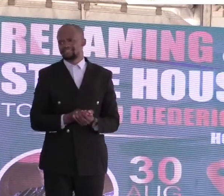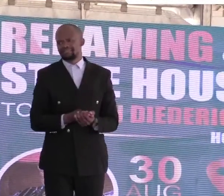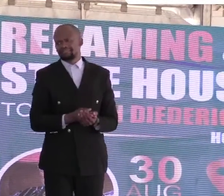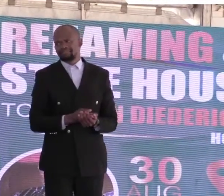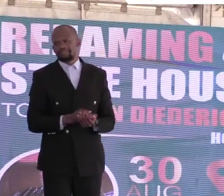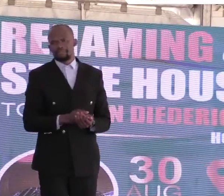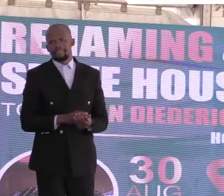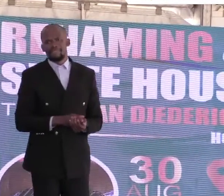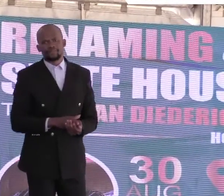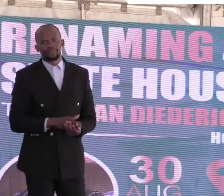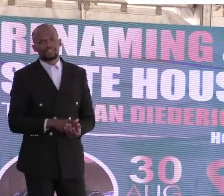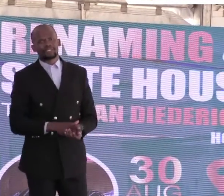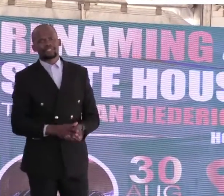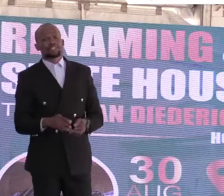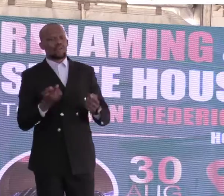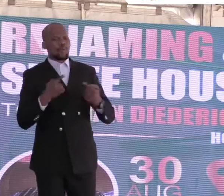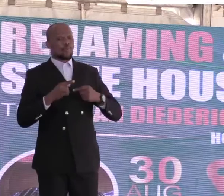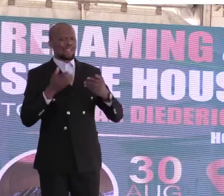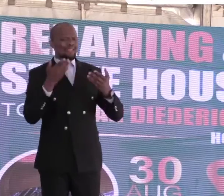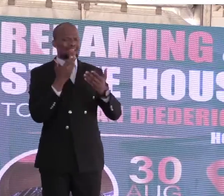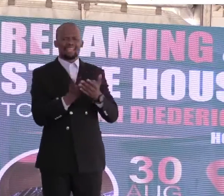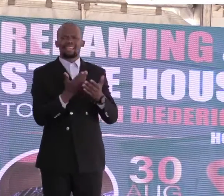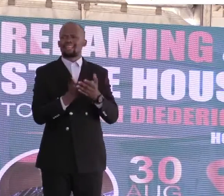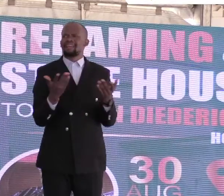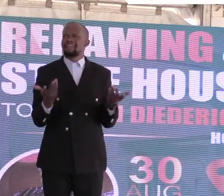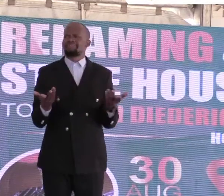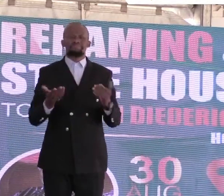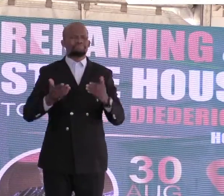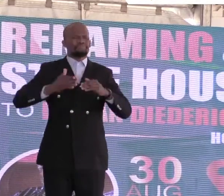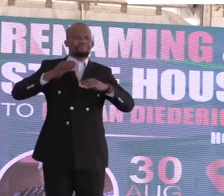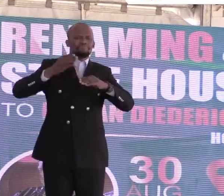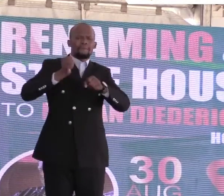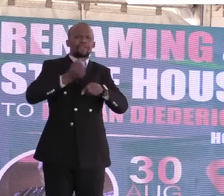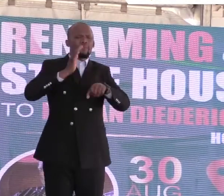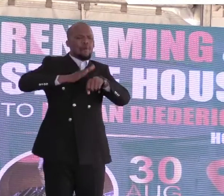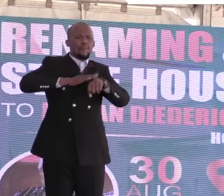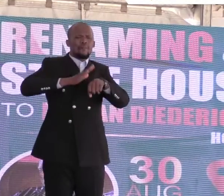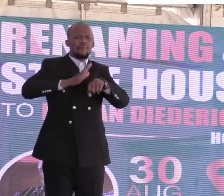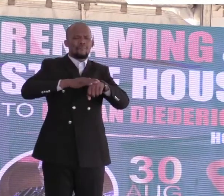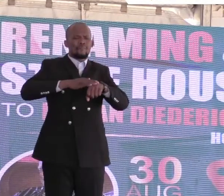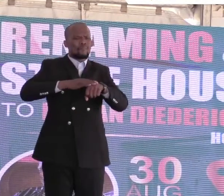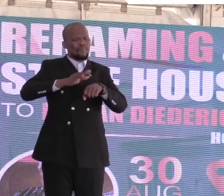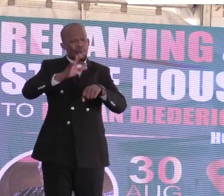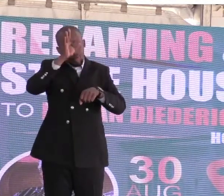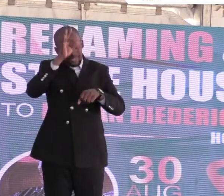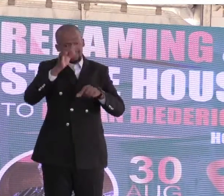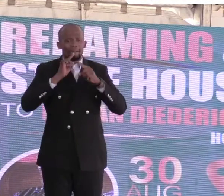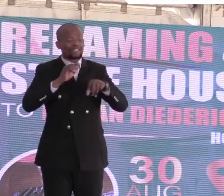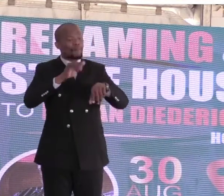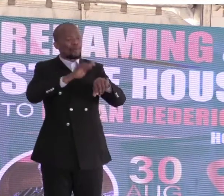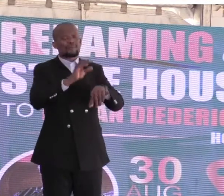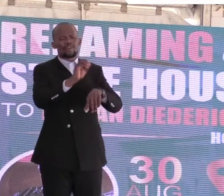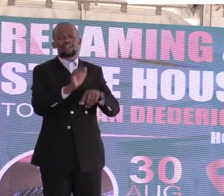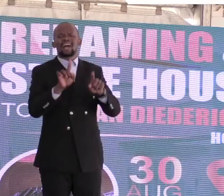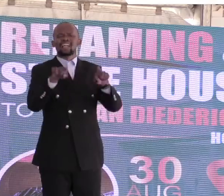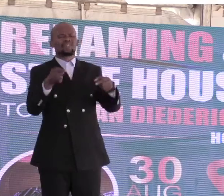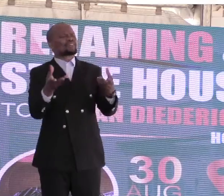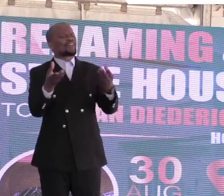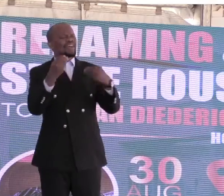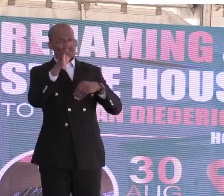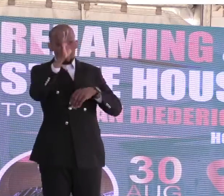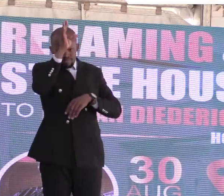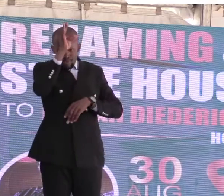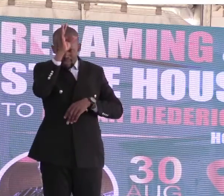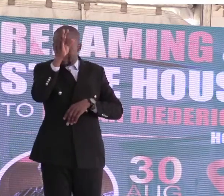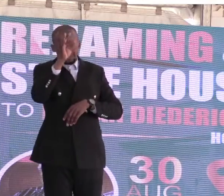in. Whether we can triple police, it looks like we've got a serious problem in our hands, because you can't have police to